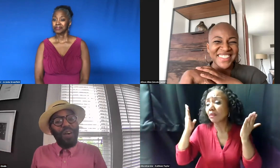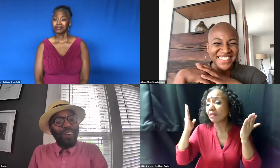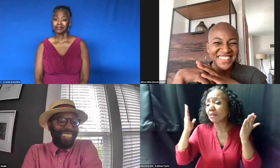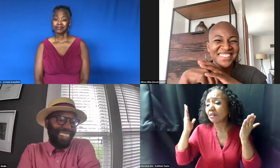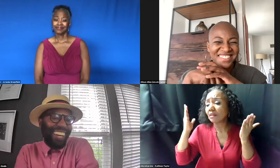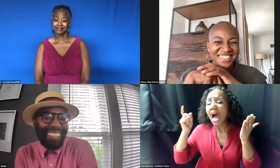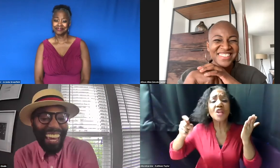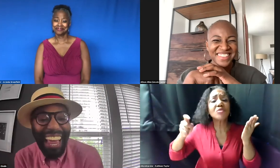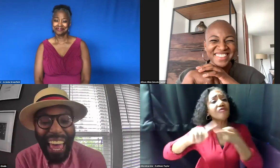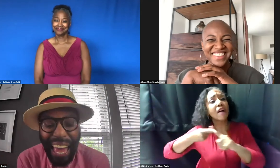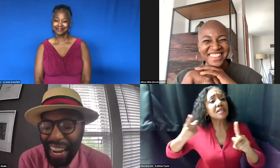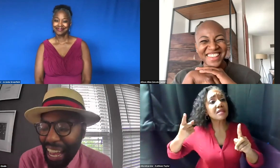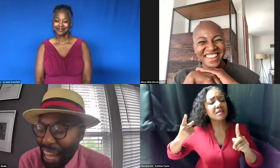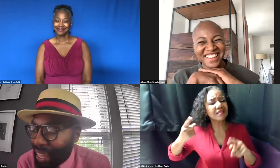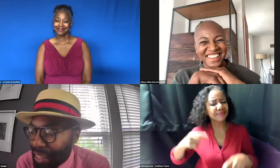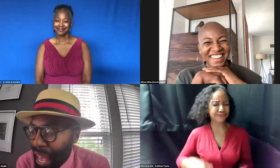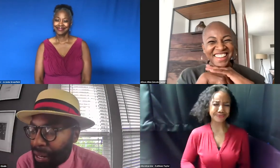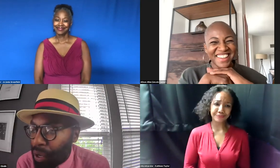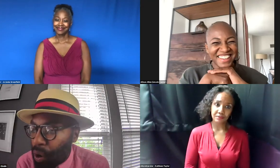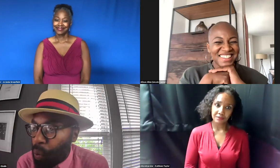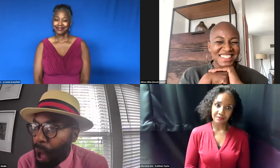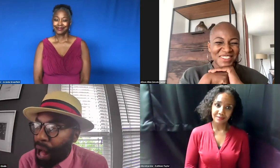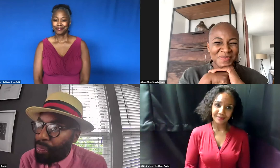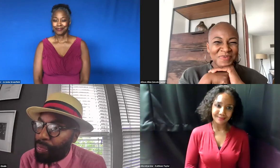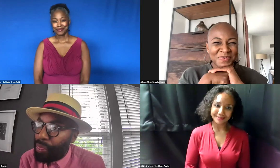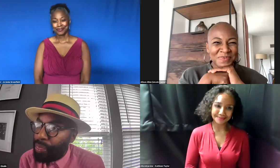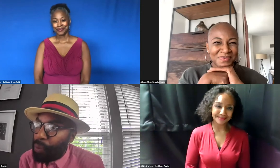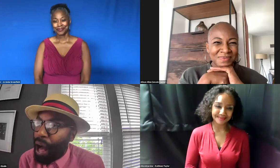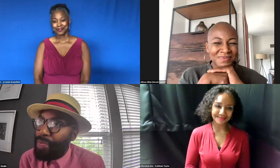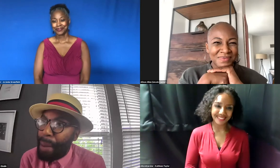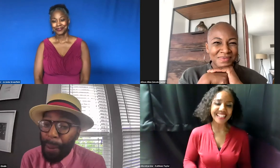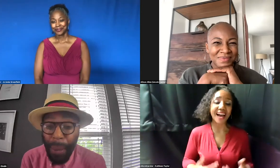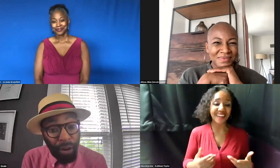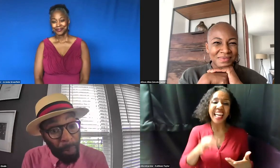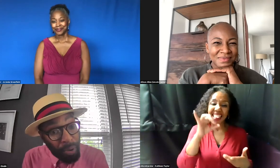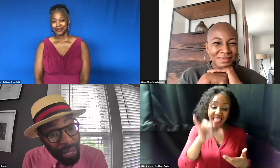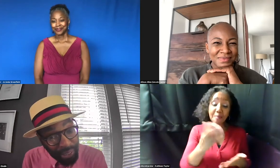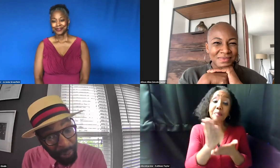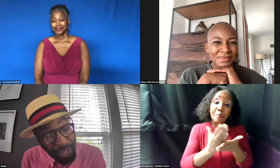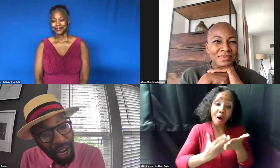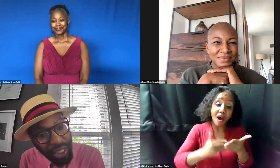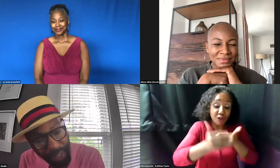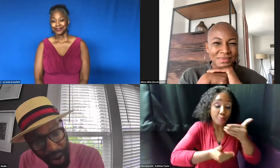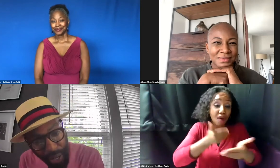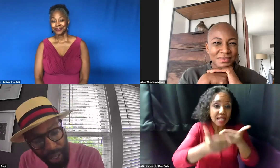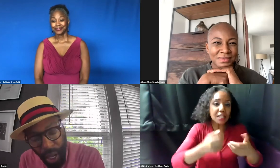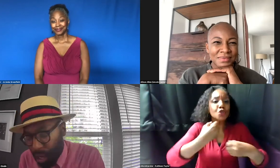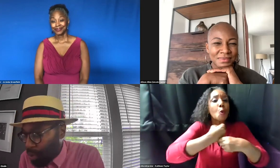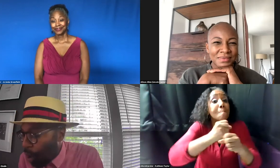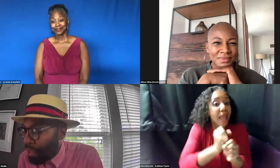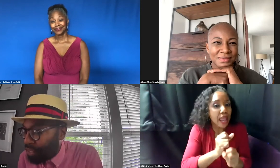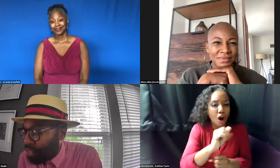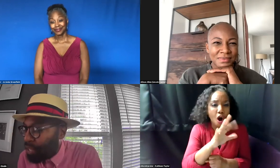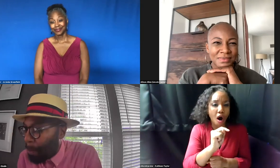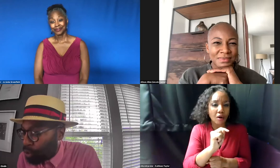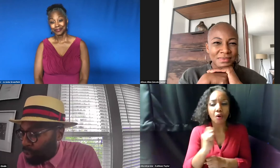talk to no one. You know, that's like, and I think that while that may be part of your process in the production of the art, we